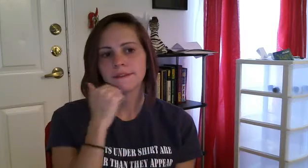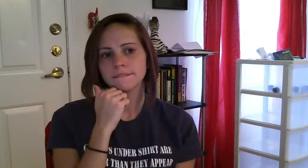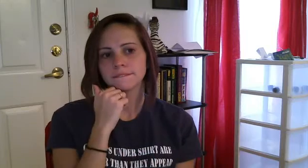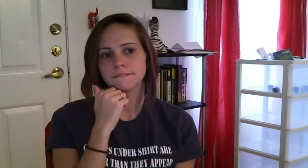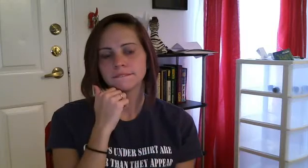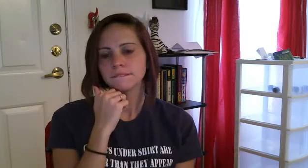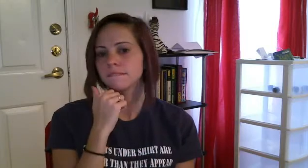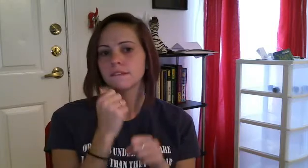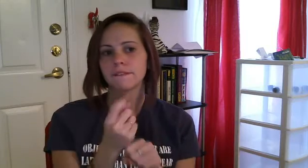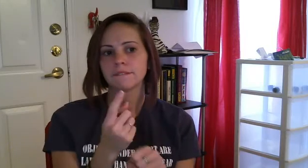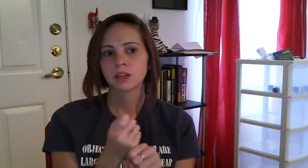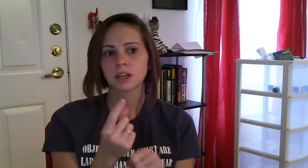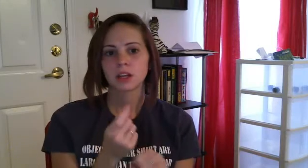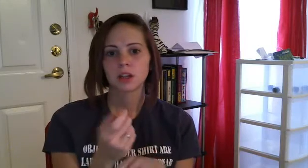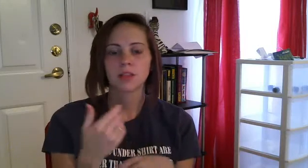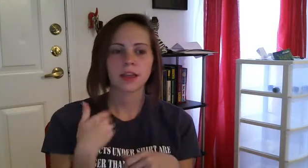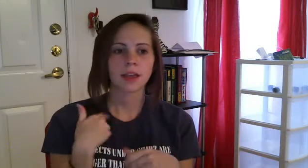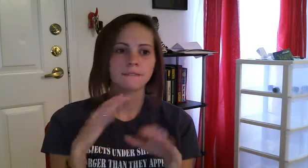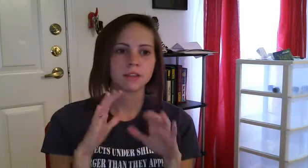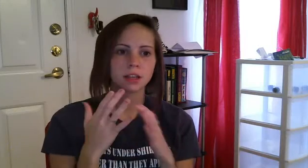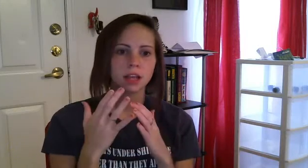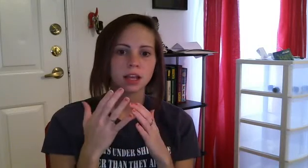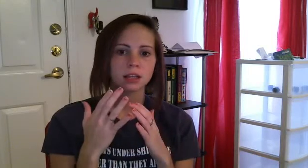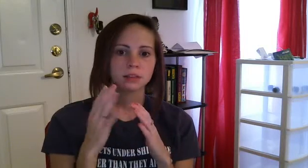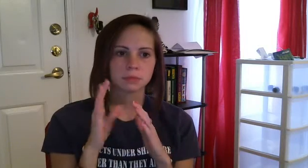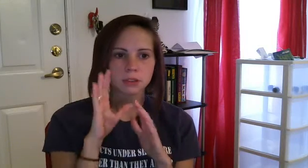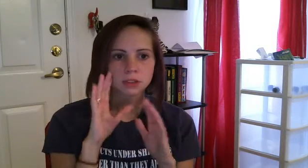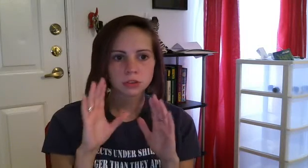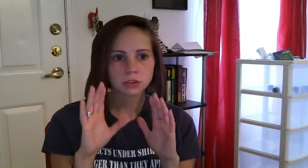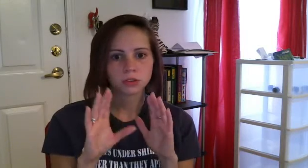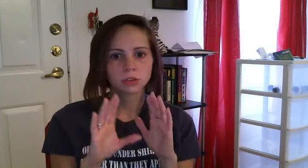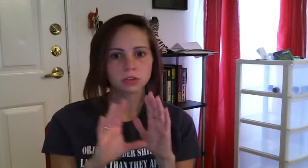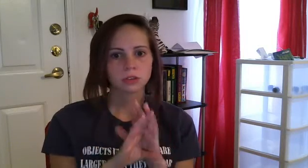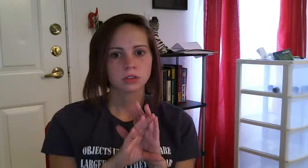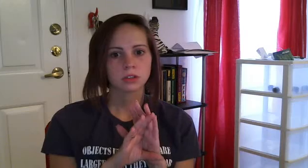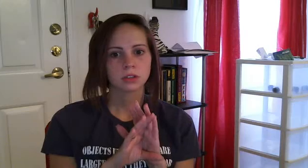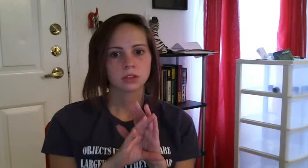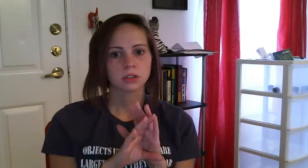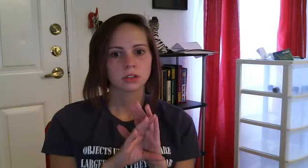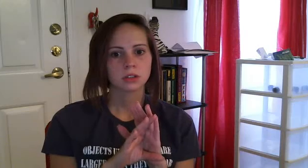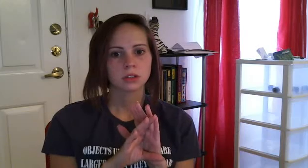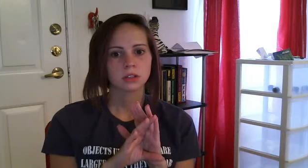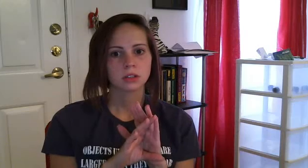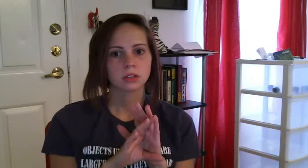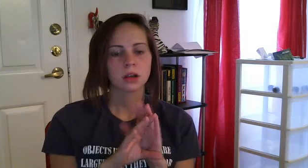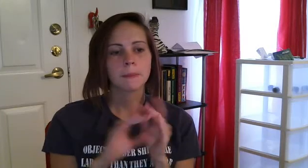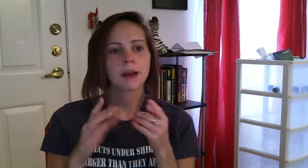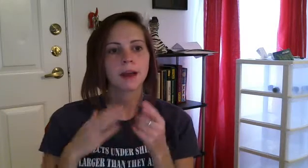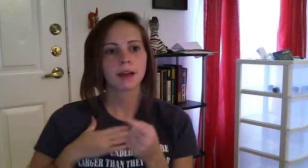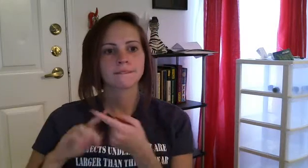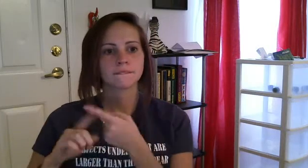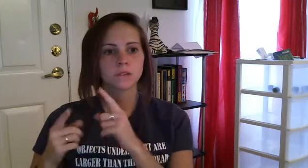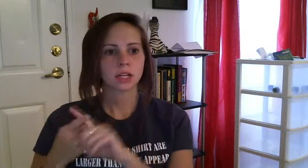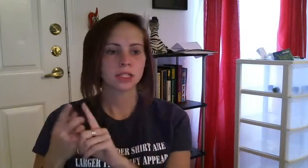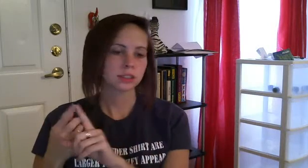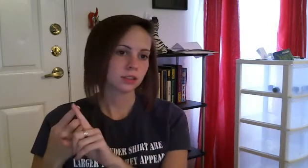really realized, that my actual friends from my neighborhood were never in any of my classes. And I really I thought about